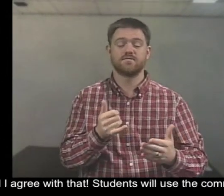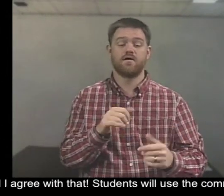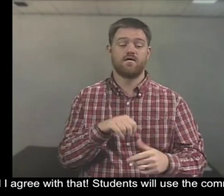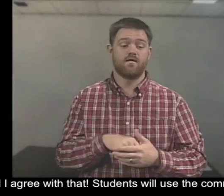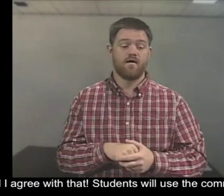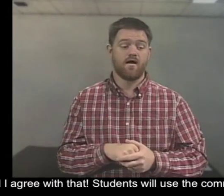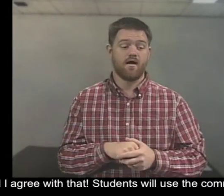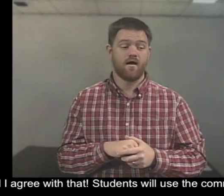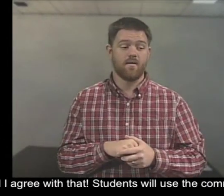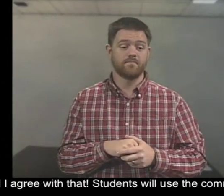that.